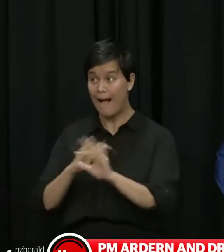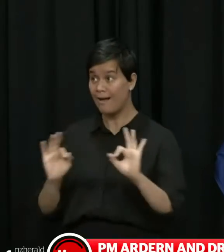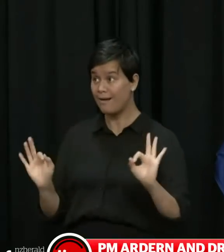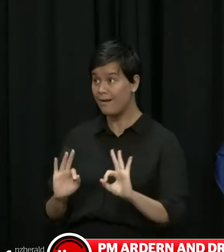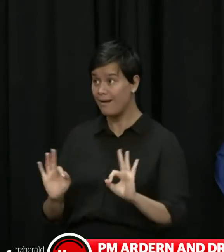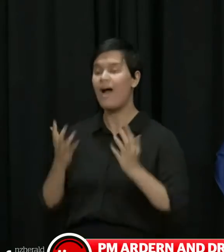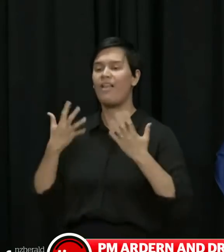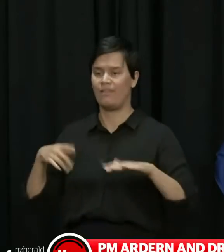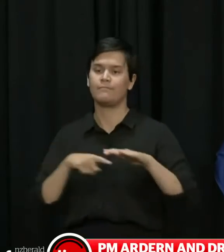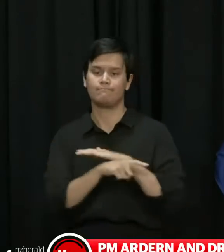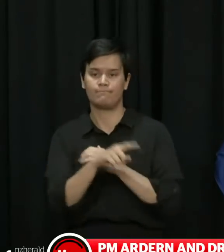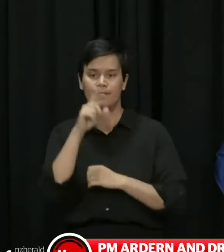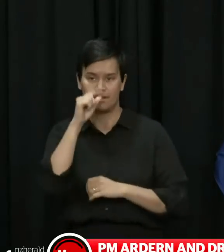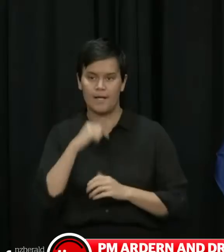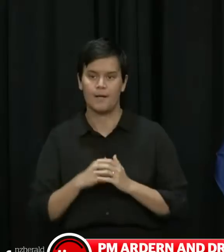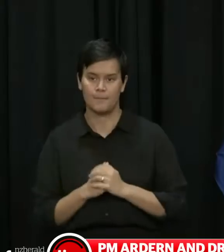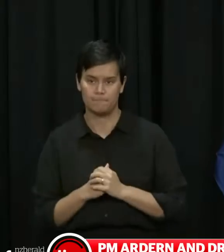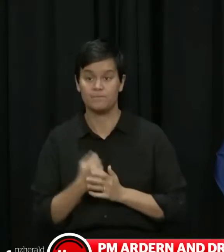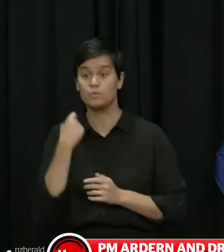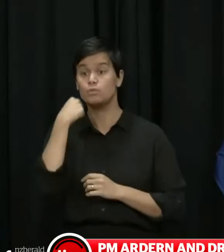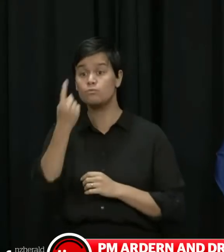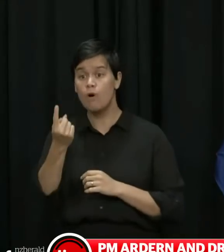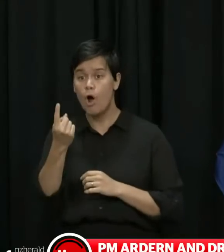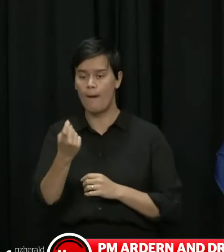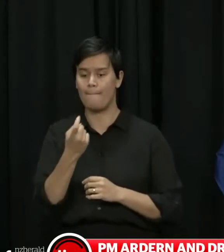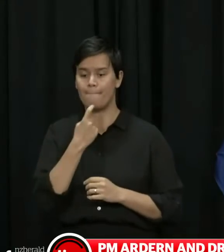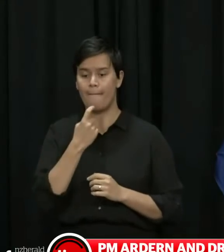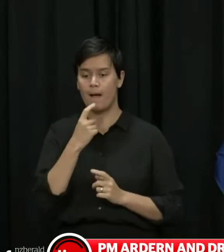be at Papatoetoe High School from tomorrow morning,